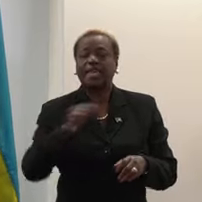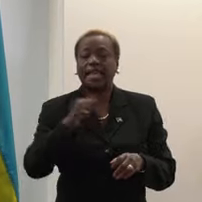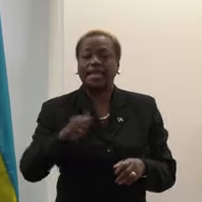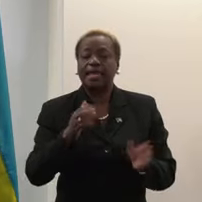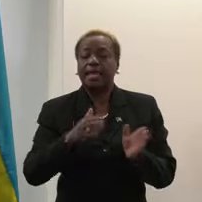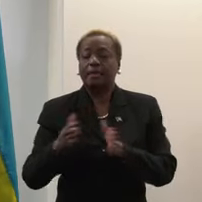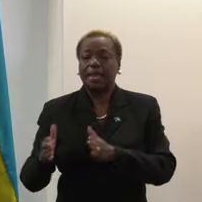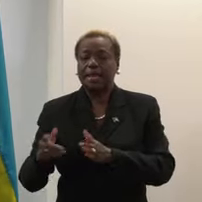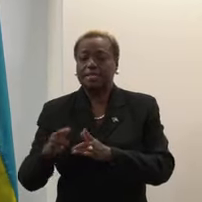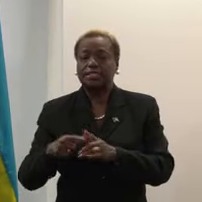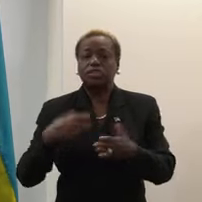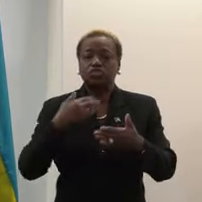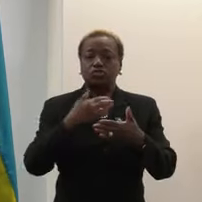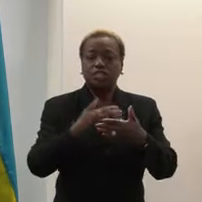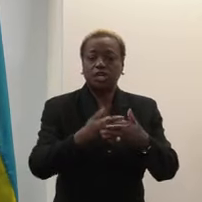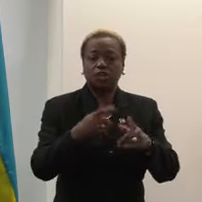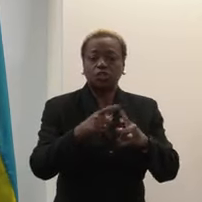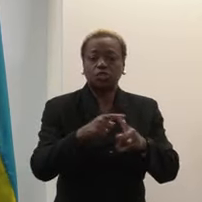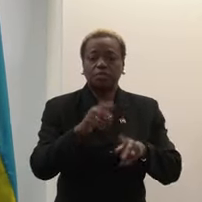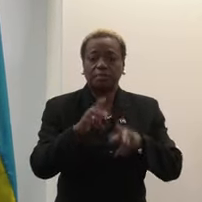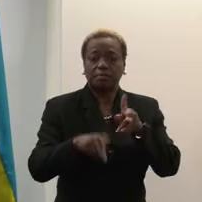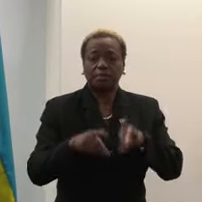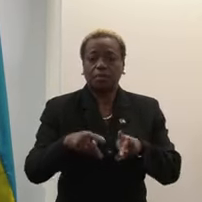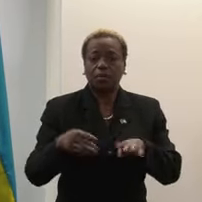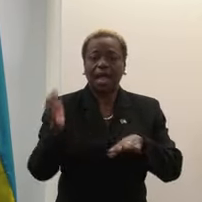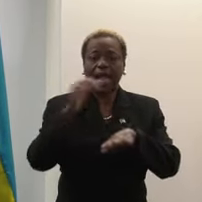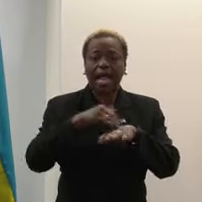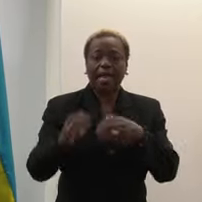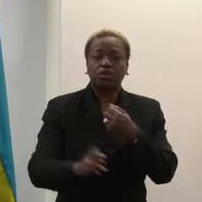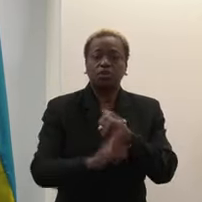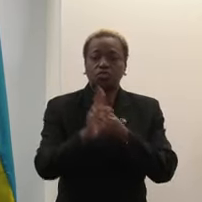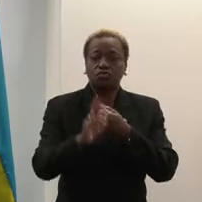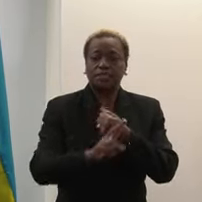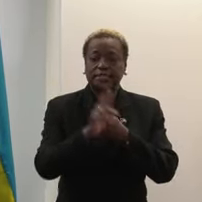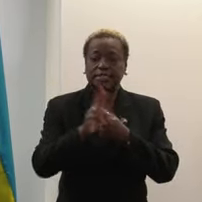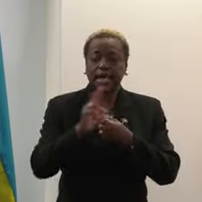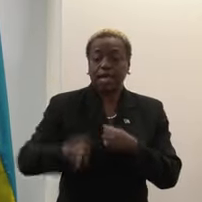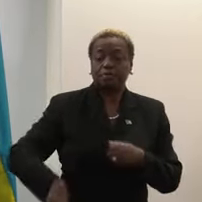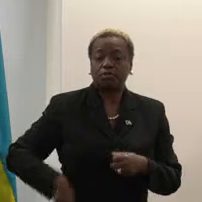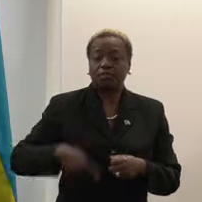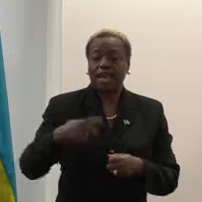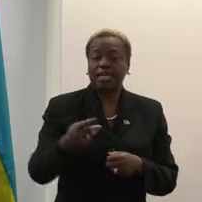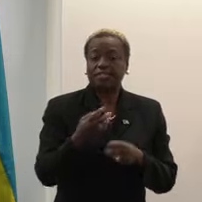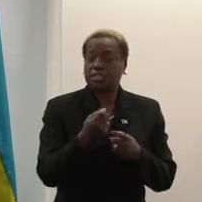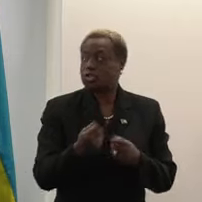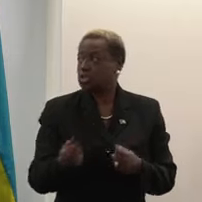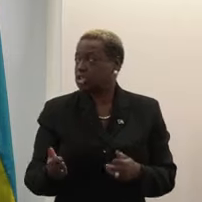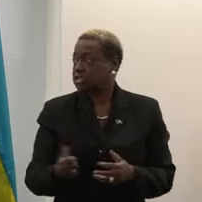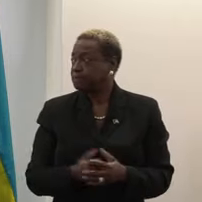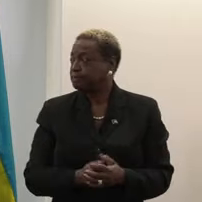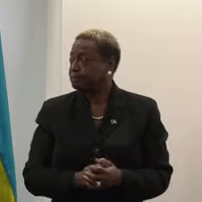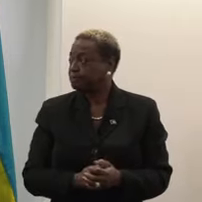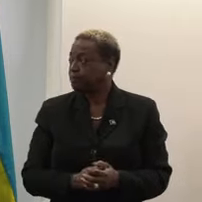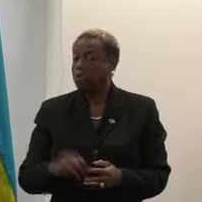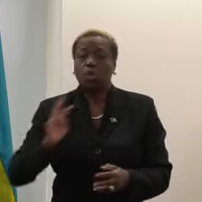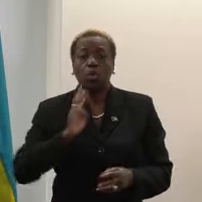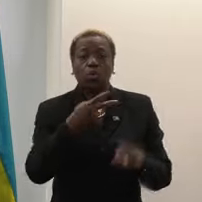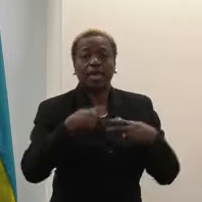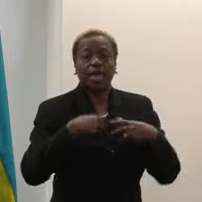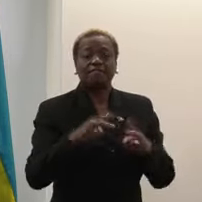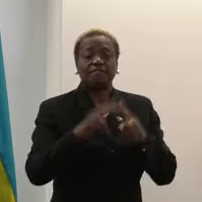plans to reach out to these people who are at risk and provide solutions for them? Yeah, we have a very